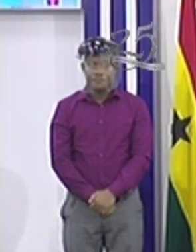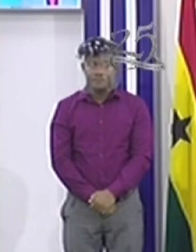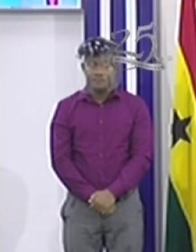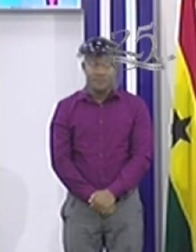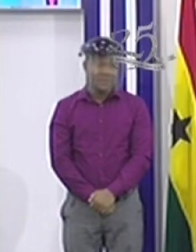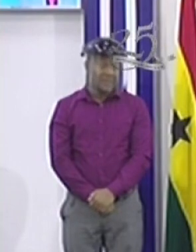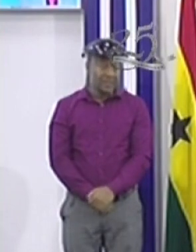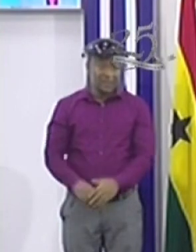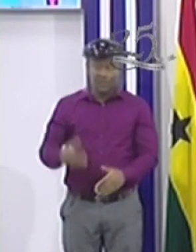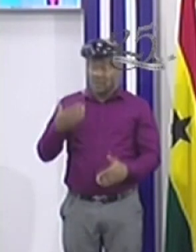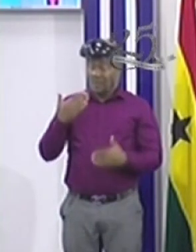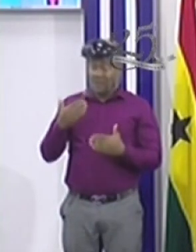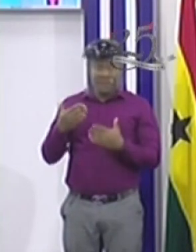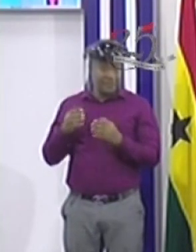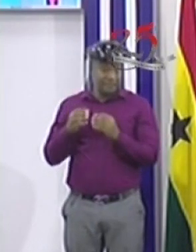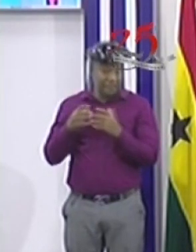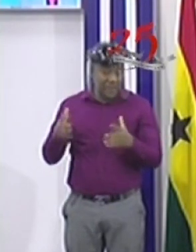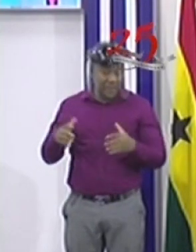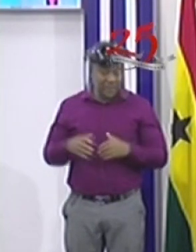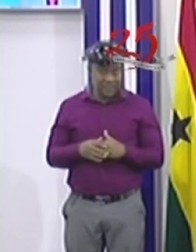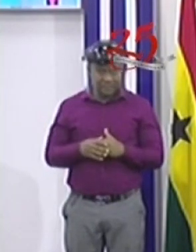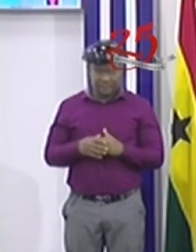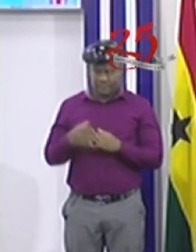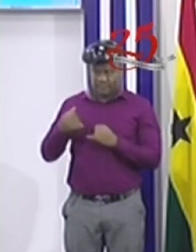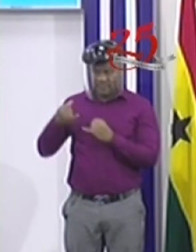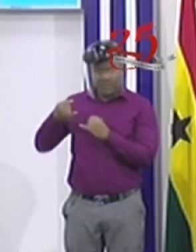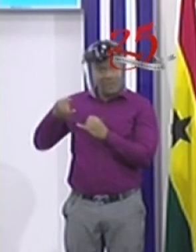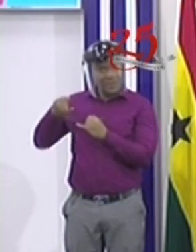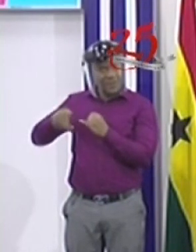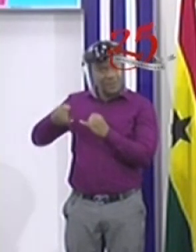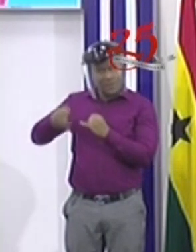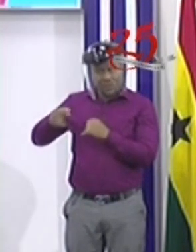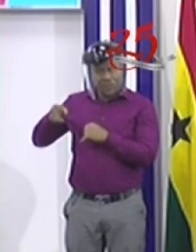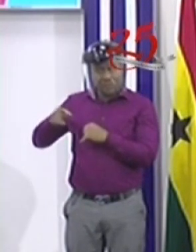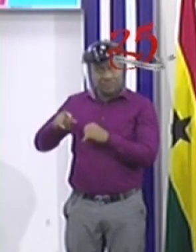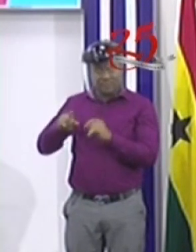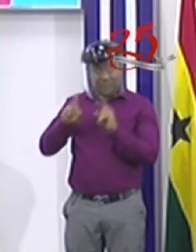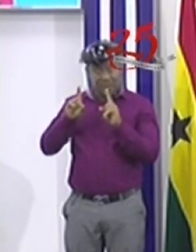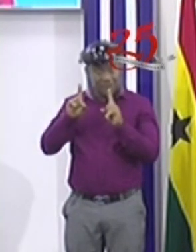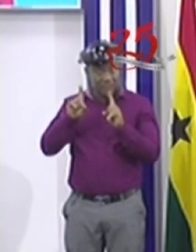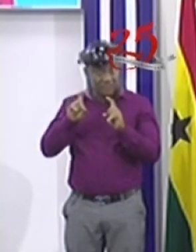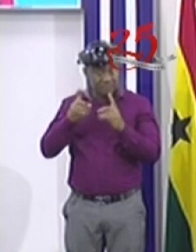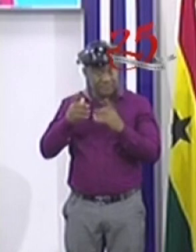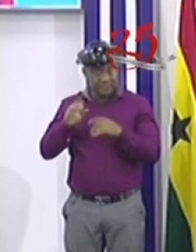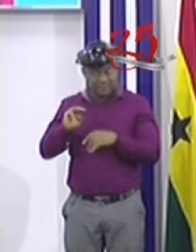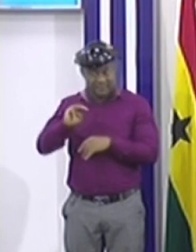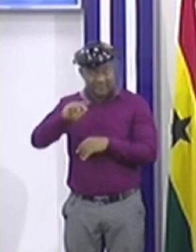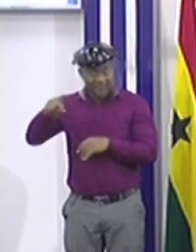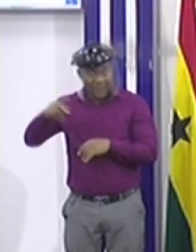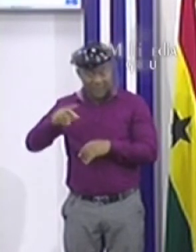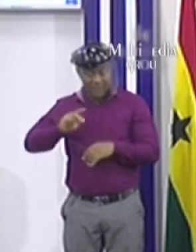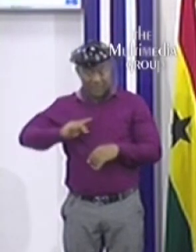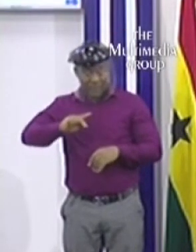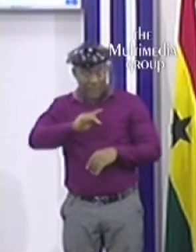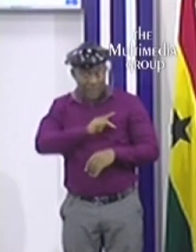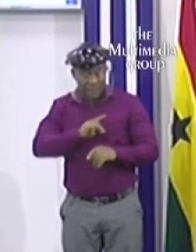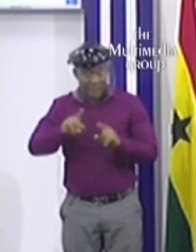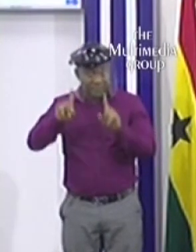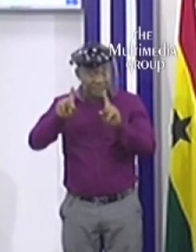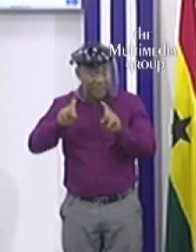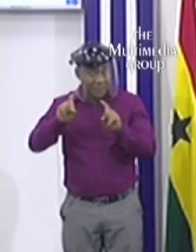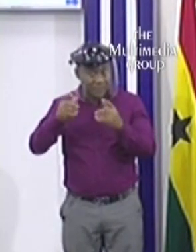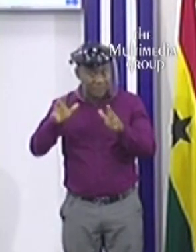Thank you very much. I will start from the test on the members of parliament. We